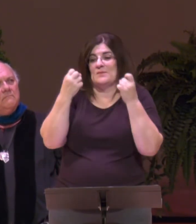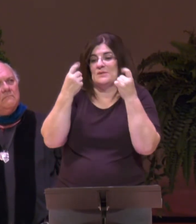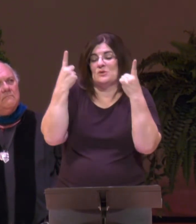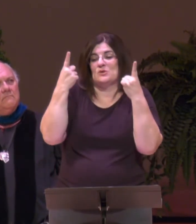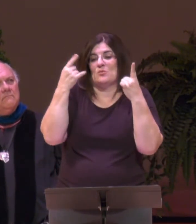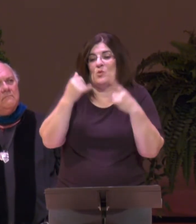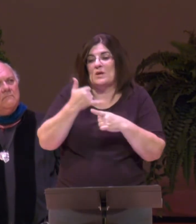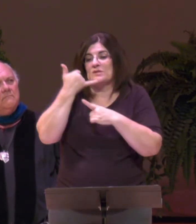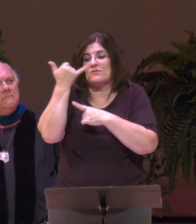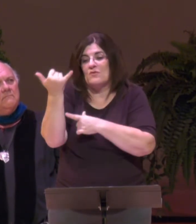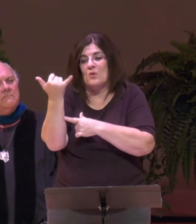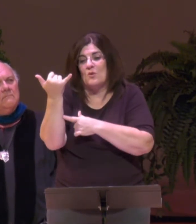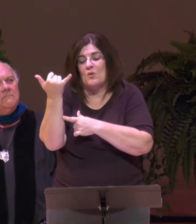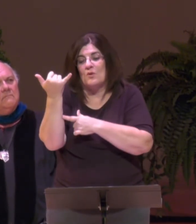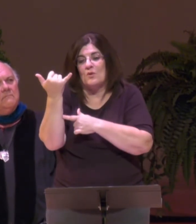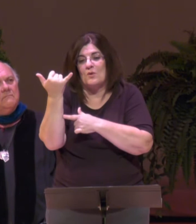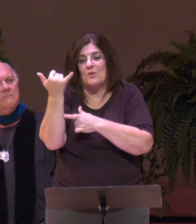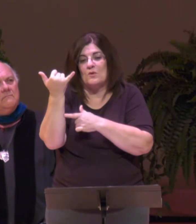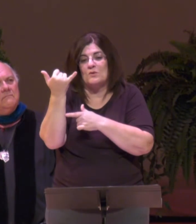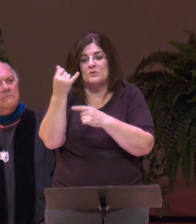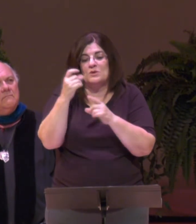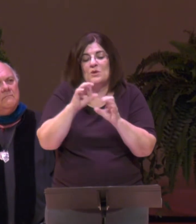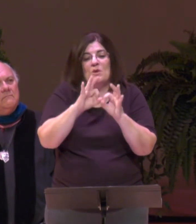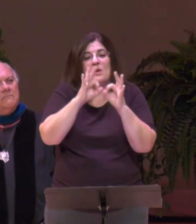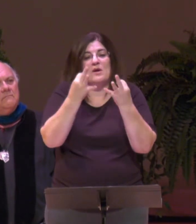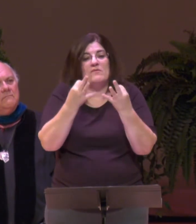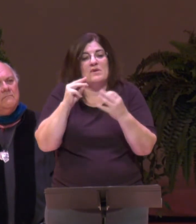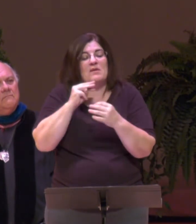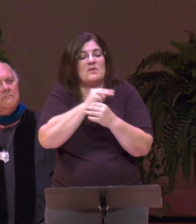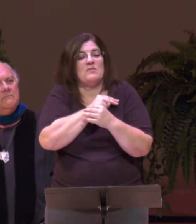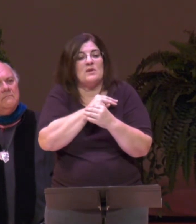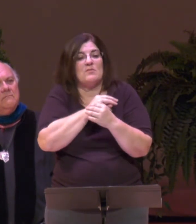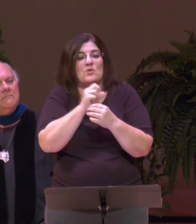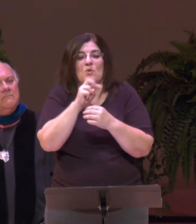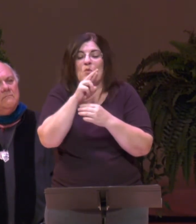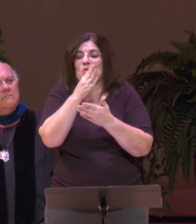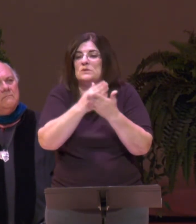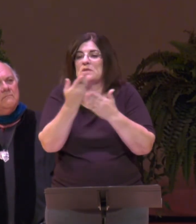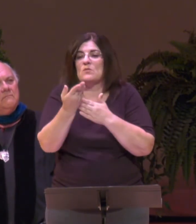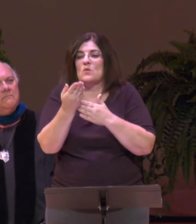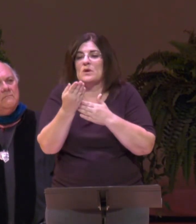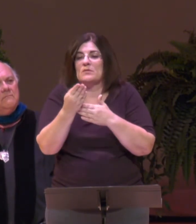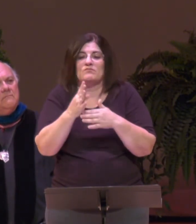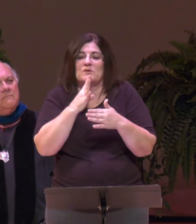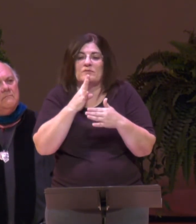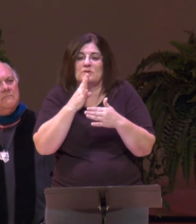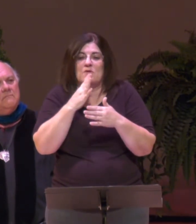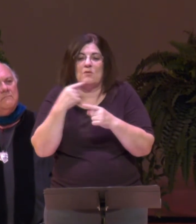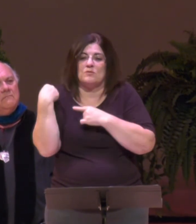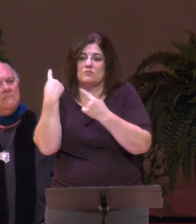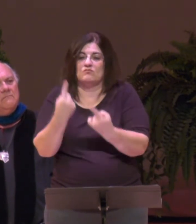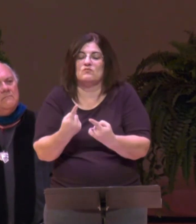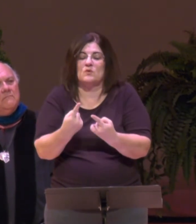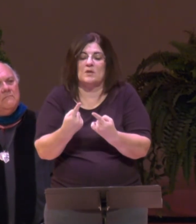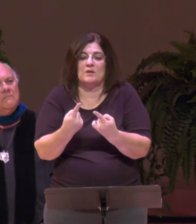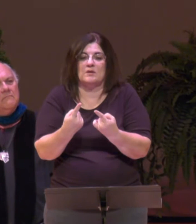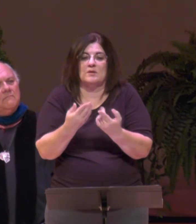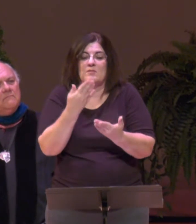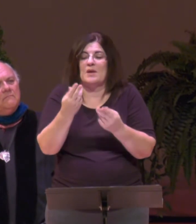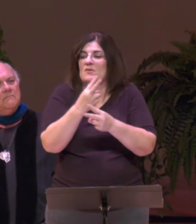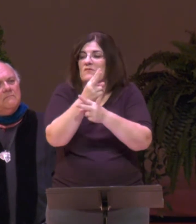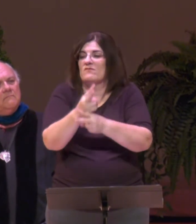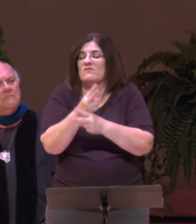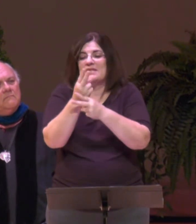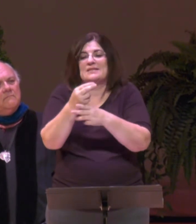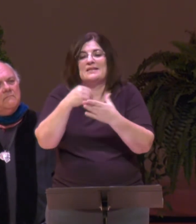family member, a relative, or a friend that you haven't talked to in a while? Visiting a nursing home. These are small